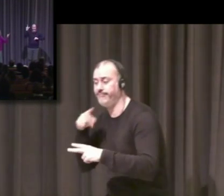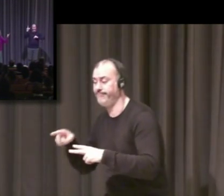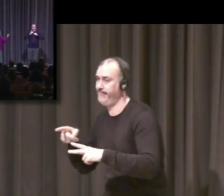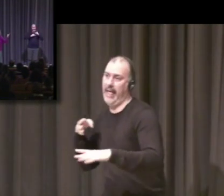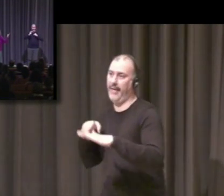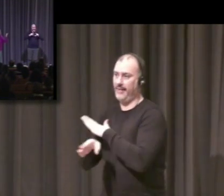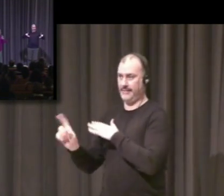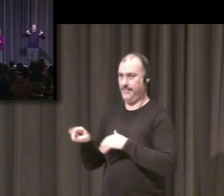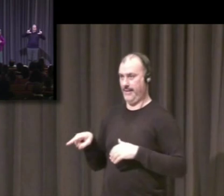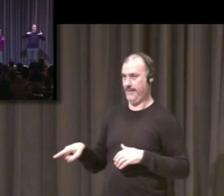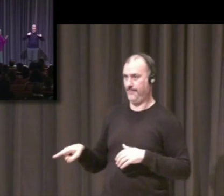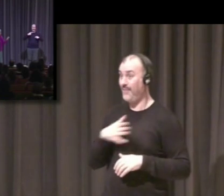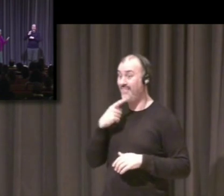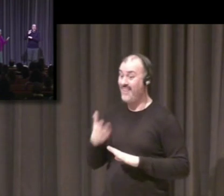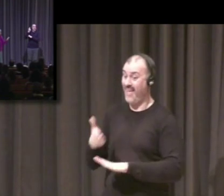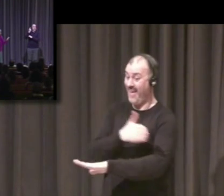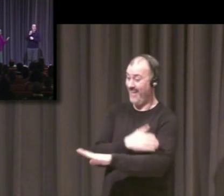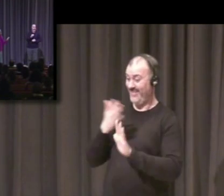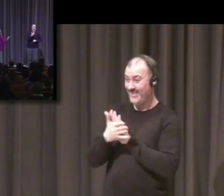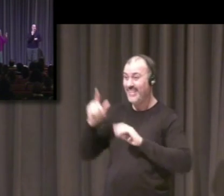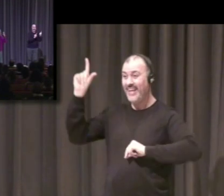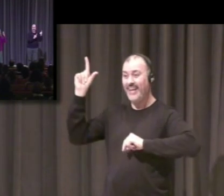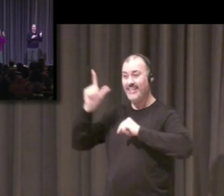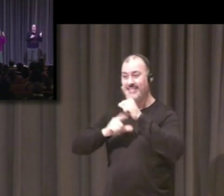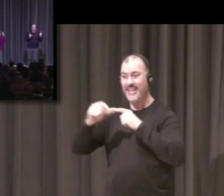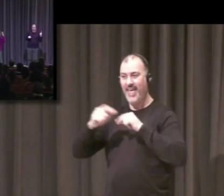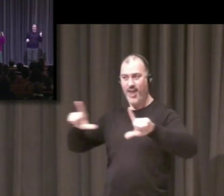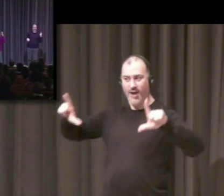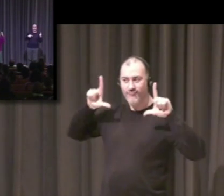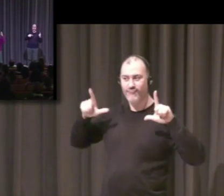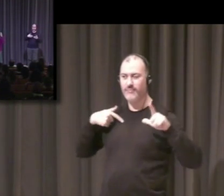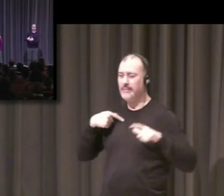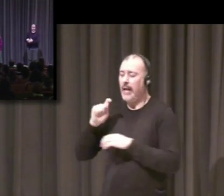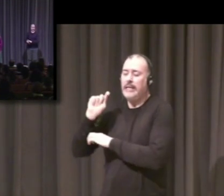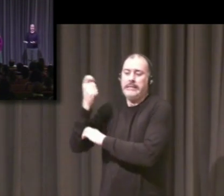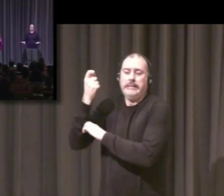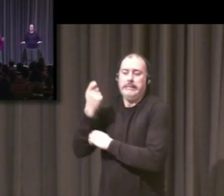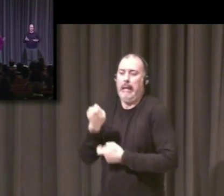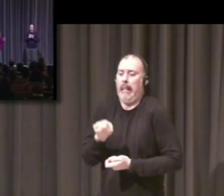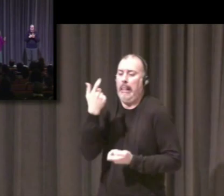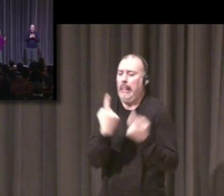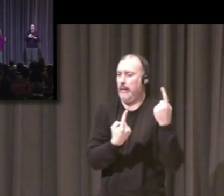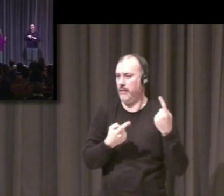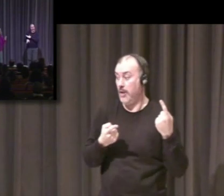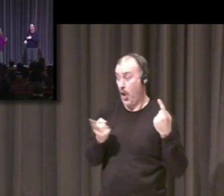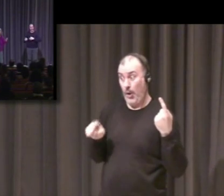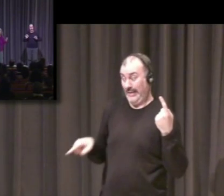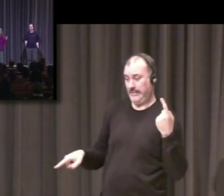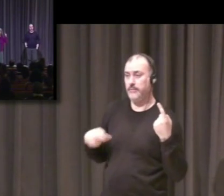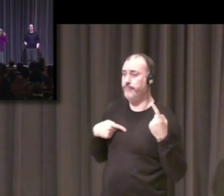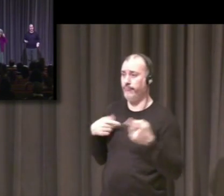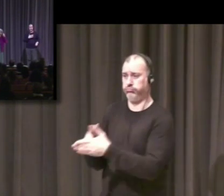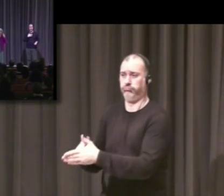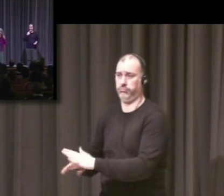Sign languages are accessible to this baby. Sign languages are accessible to every deaf baby,